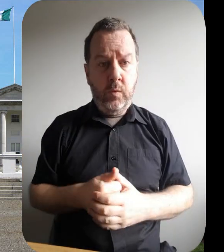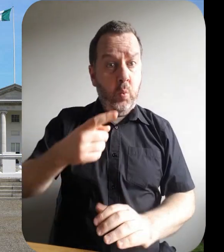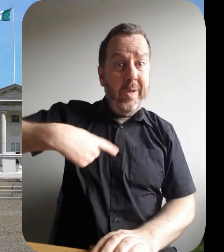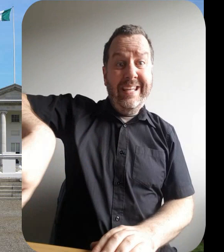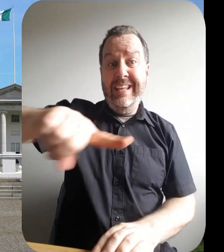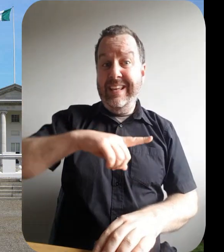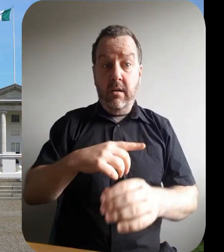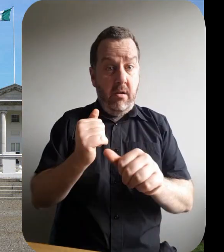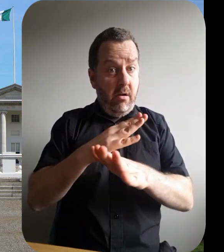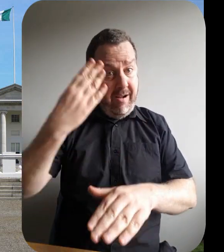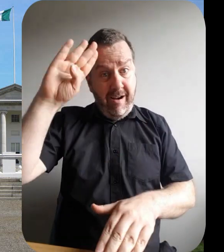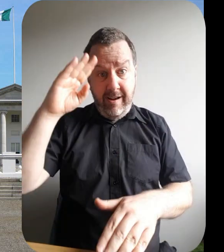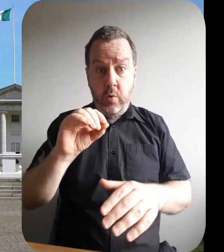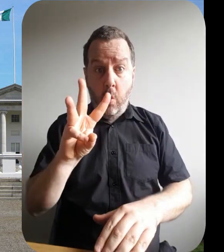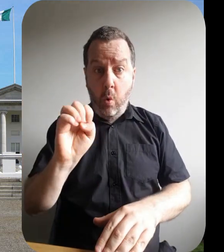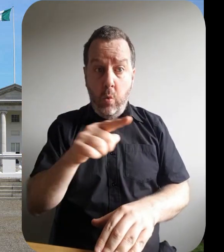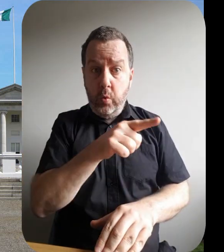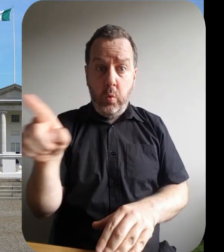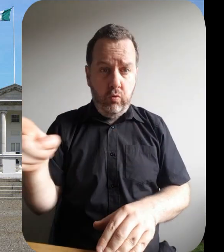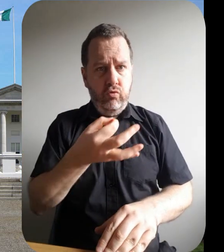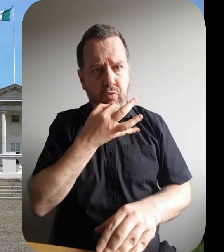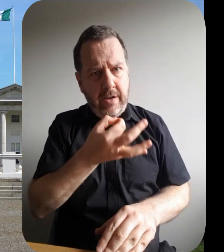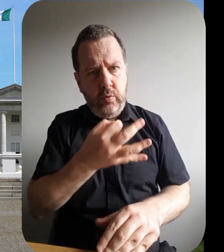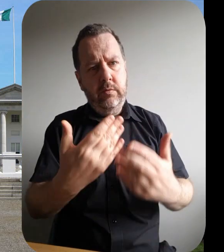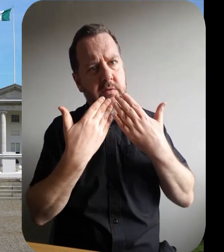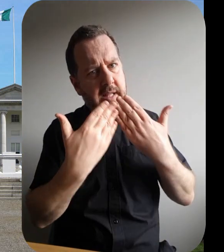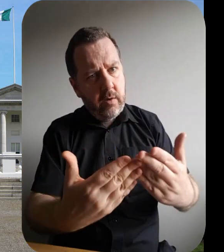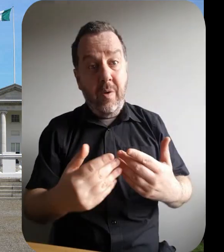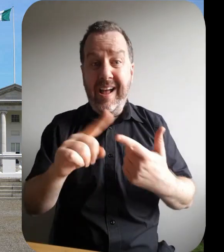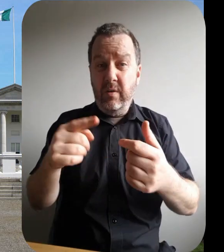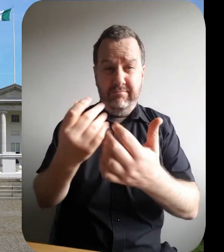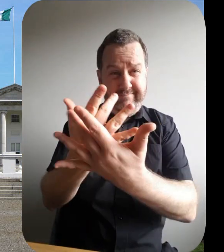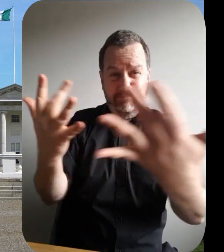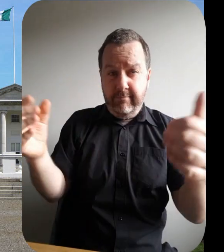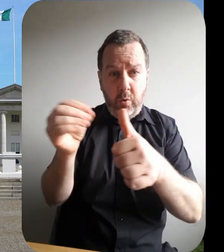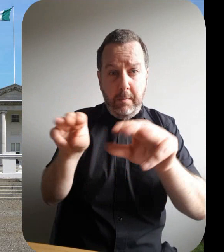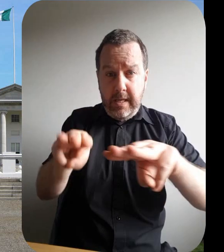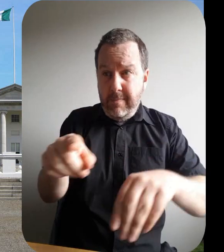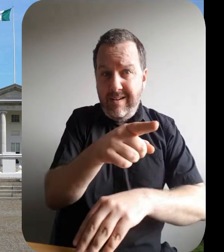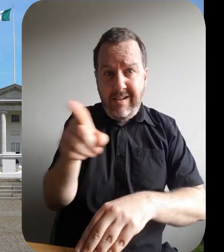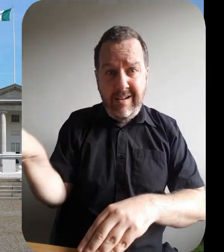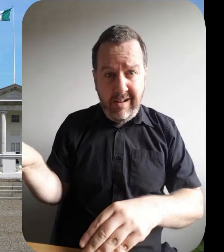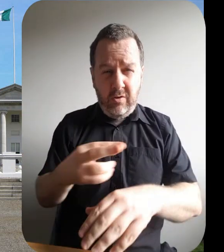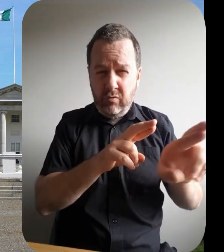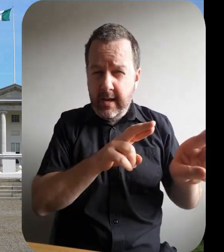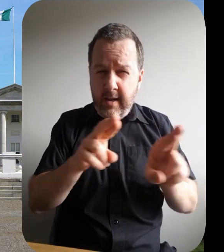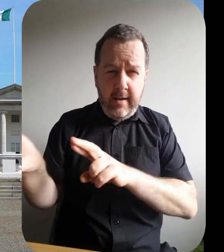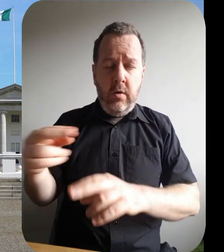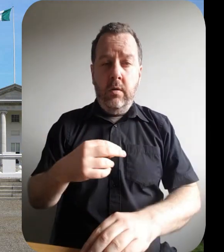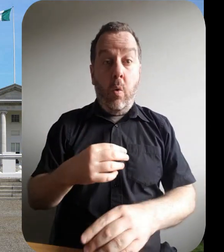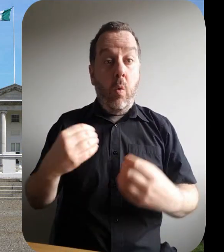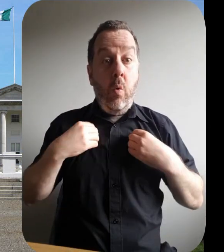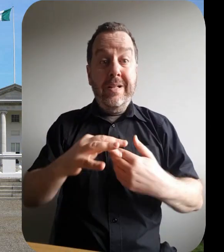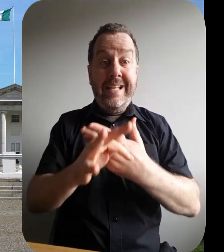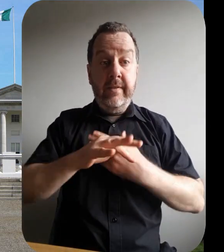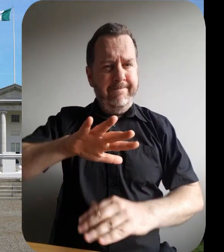We owe all of you an enormous debt of gratitude. We owe too a debt of gratitude to the many others who are